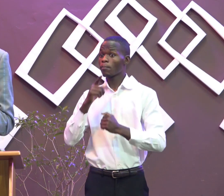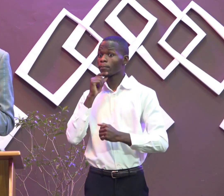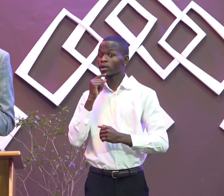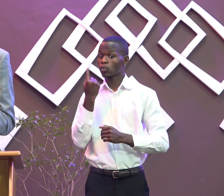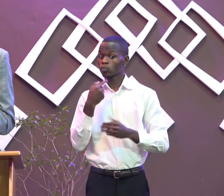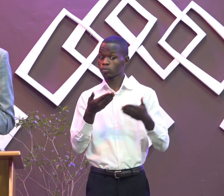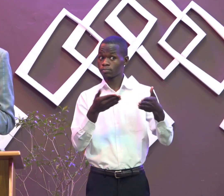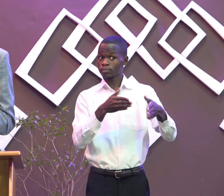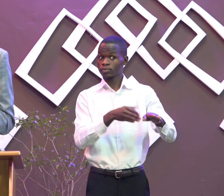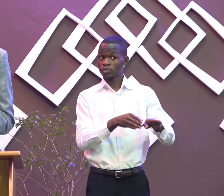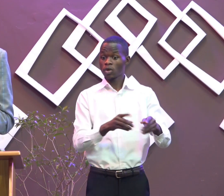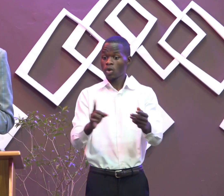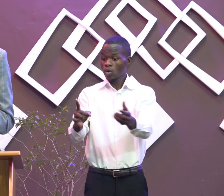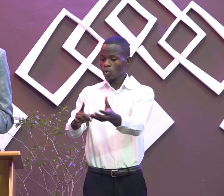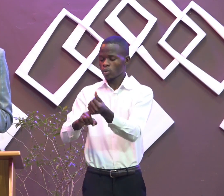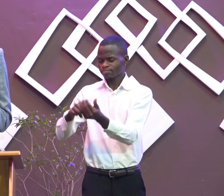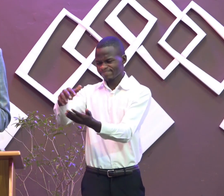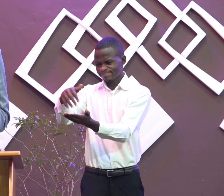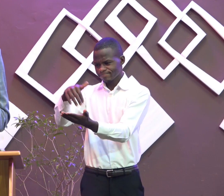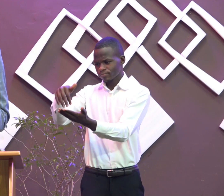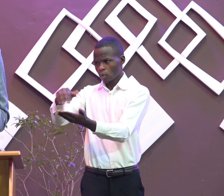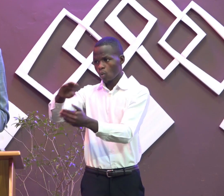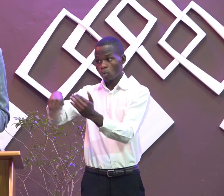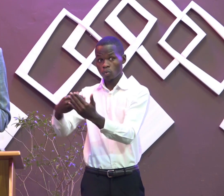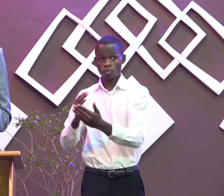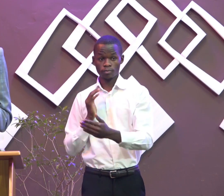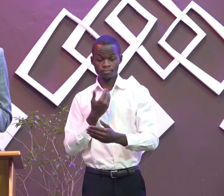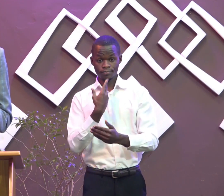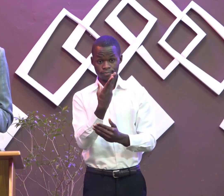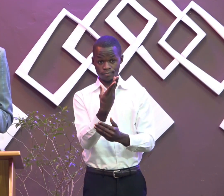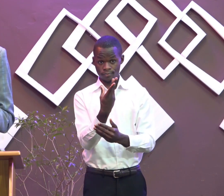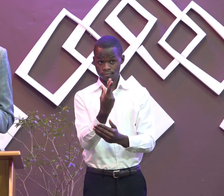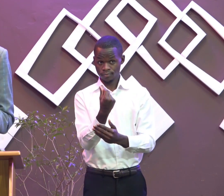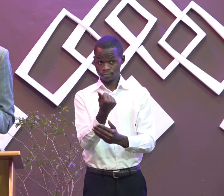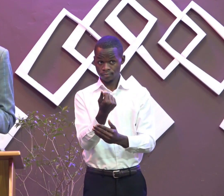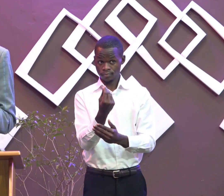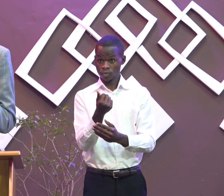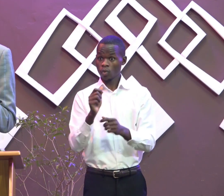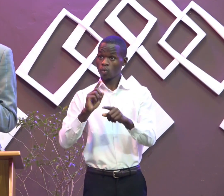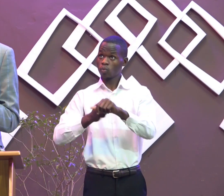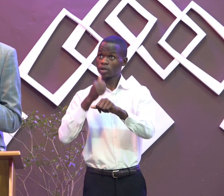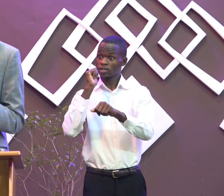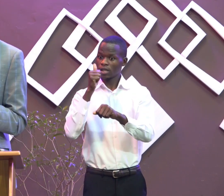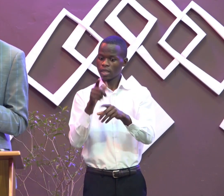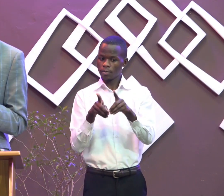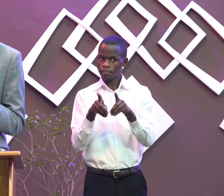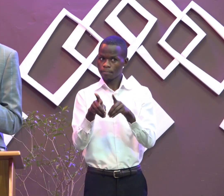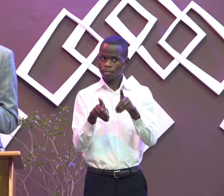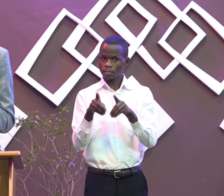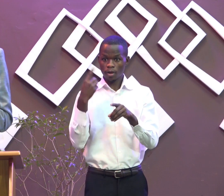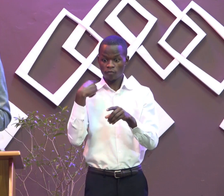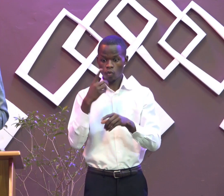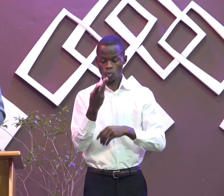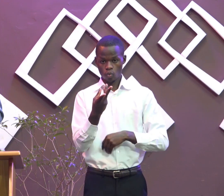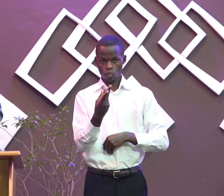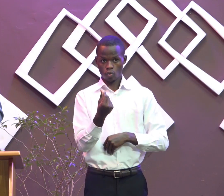nga tukyali awo kuva ku lunaku Yusisiro yatandika paka lwawummudde nga mukadde Semuju yakwata ssente. That elder